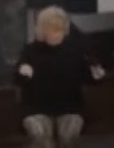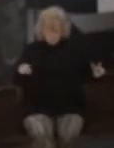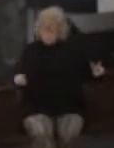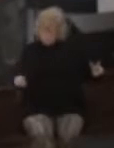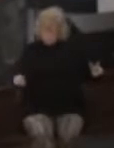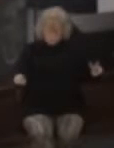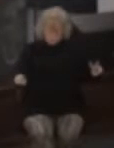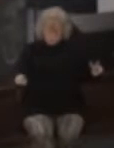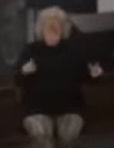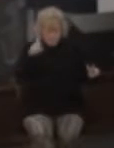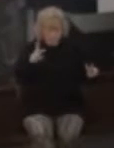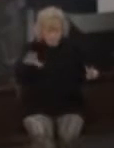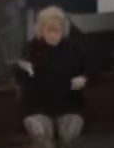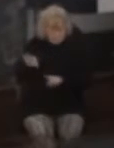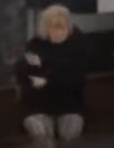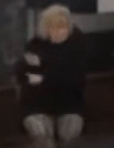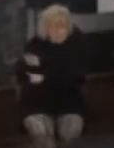love.